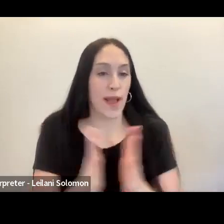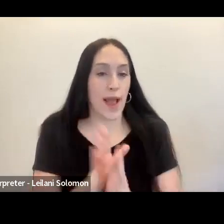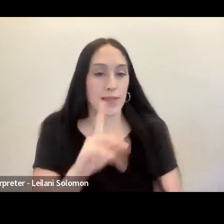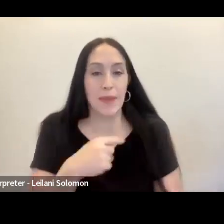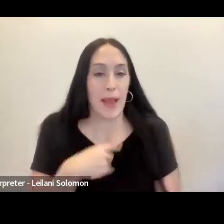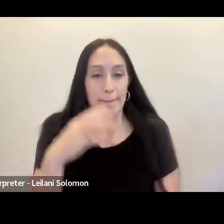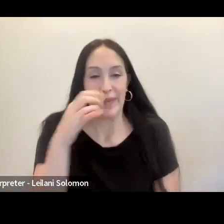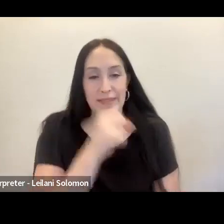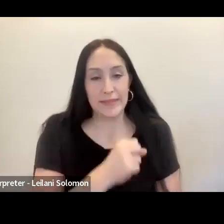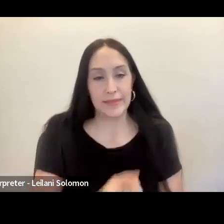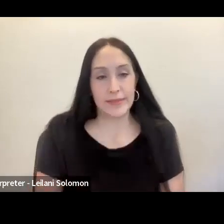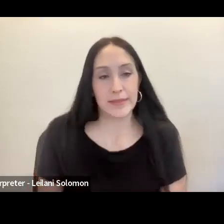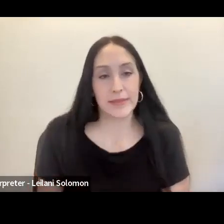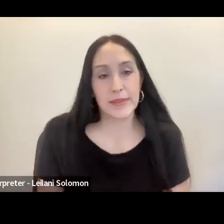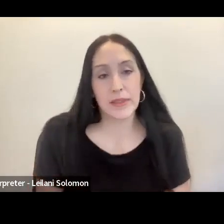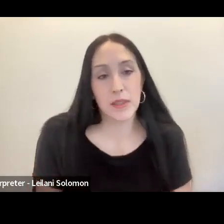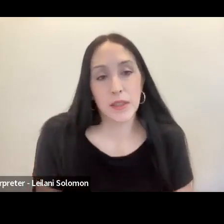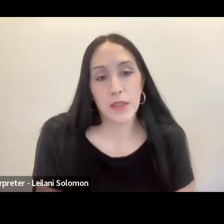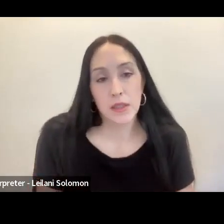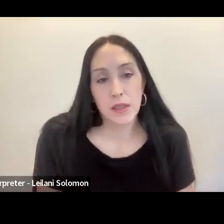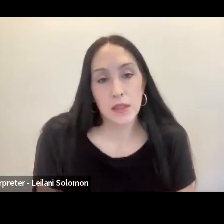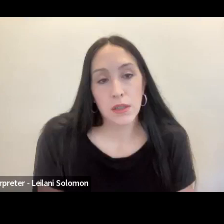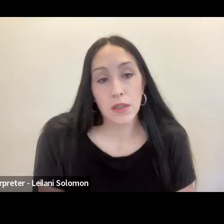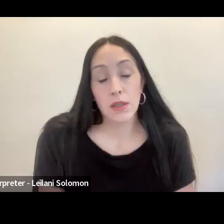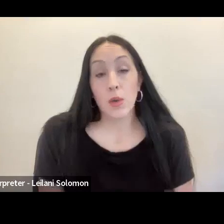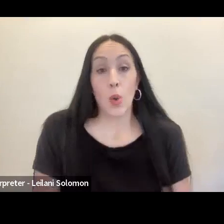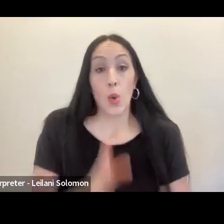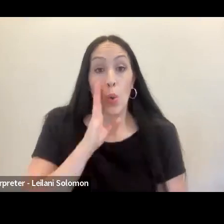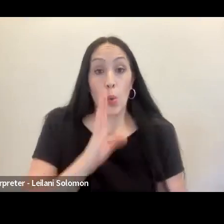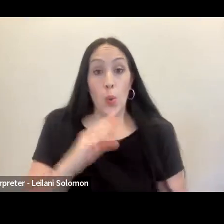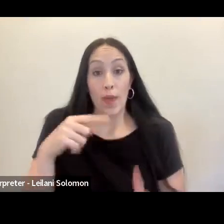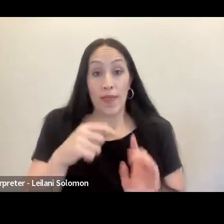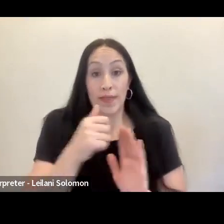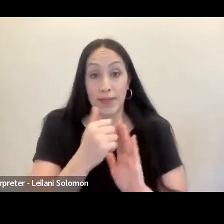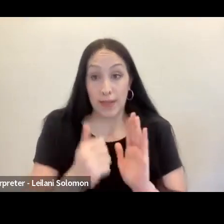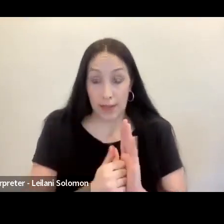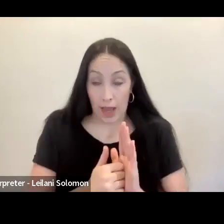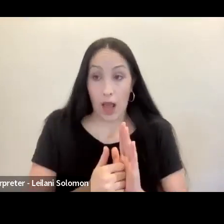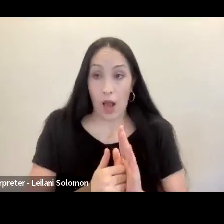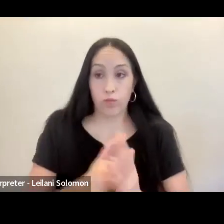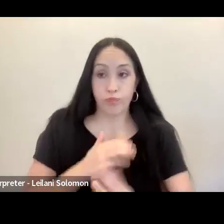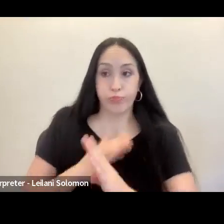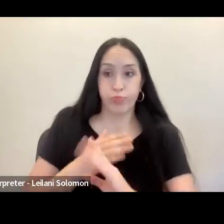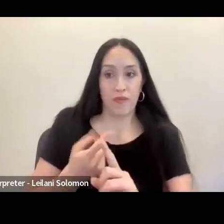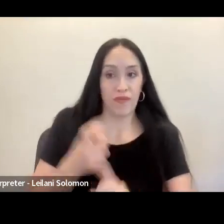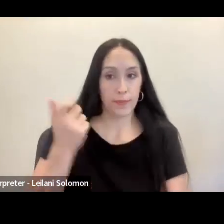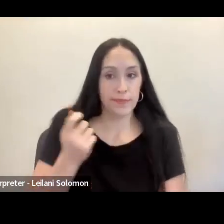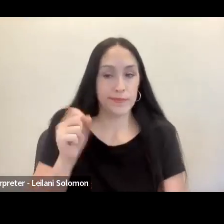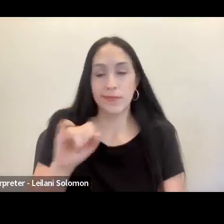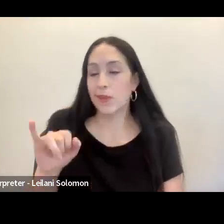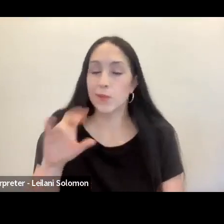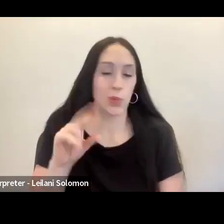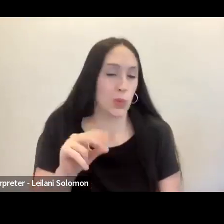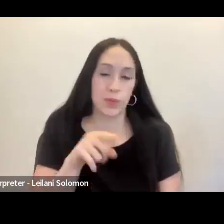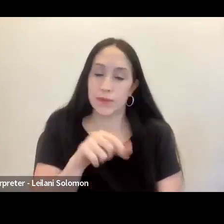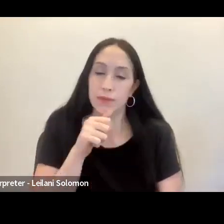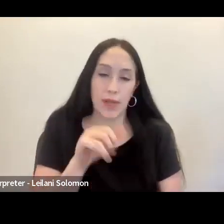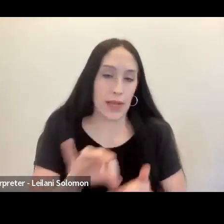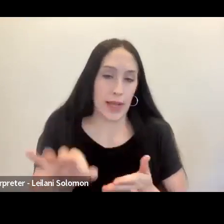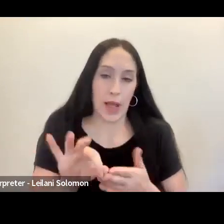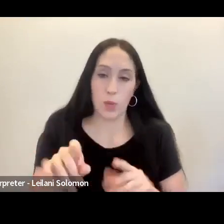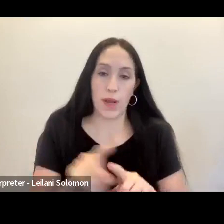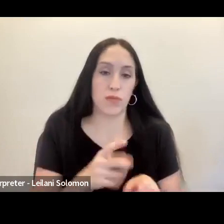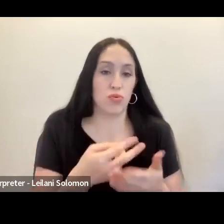Will an ABLE affect his ability to receive SSI? No. ABLE accounts do not count as a resource for SSI.